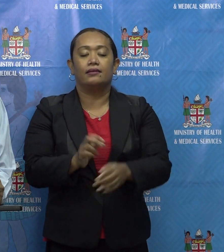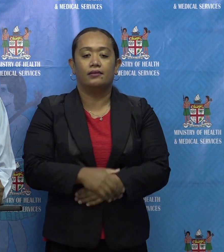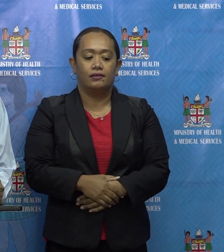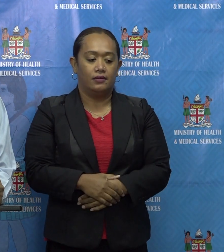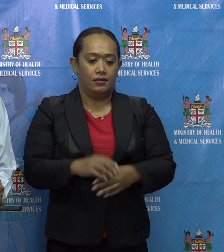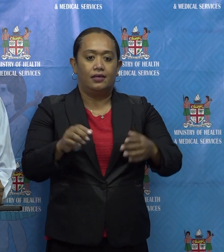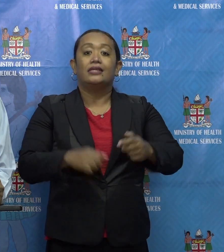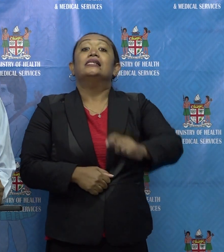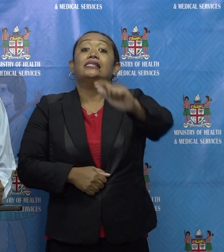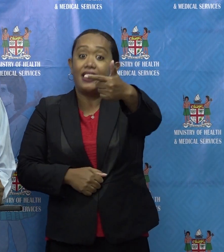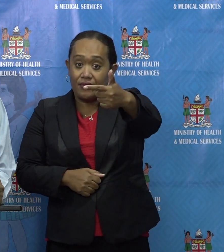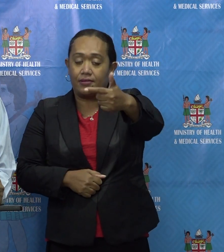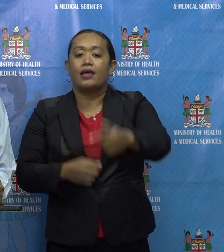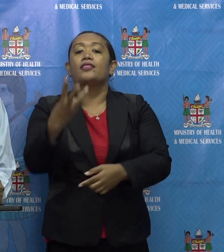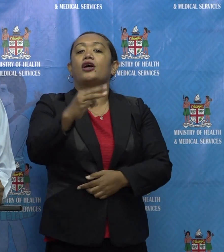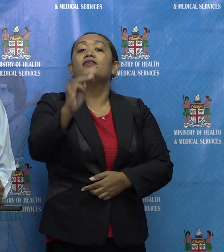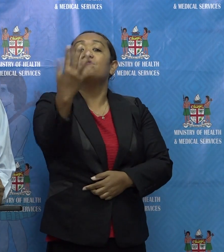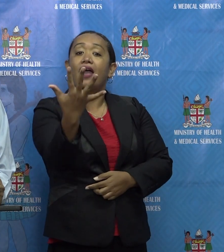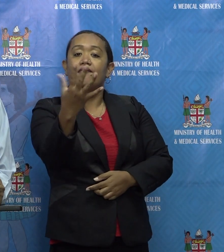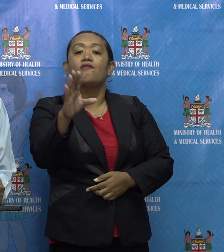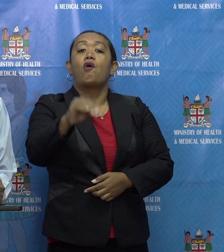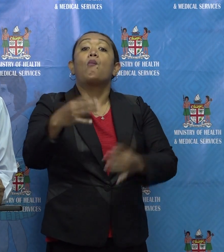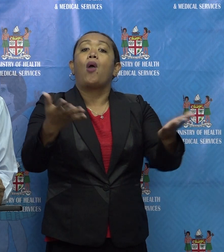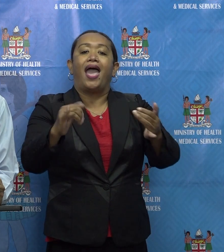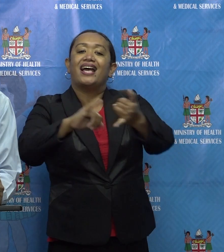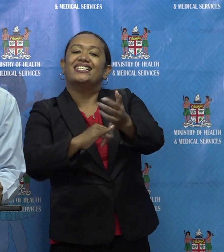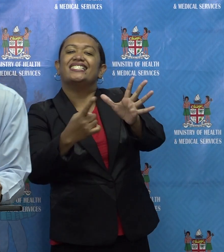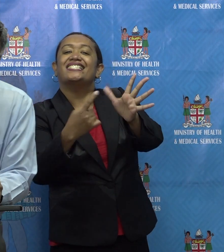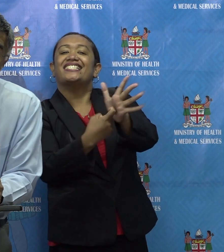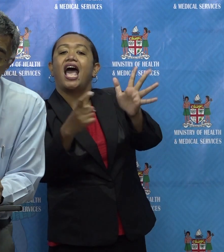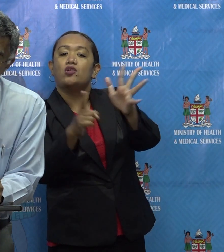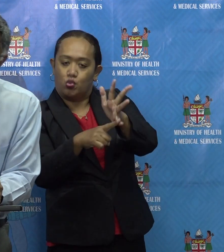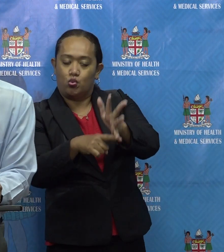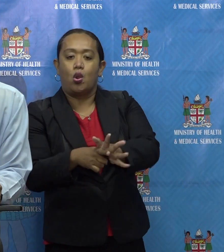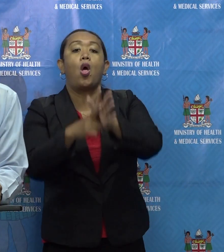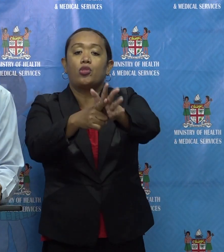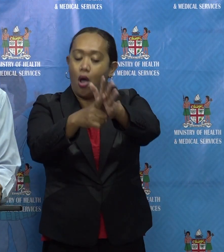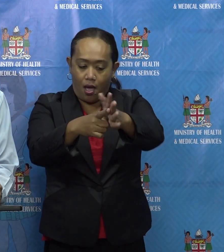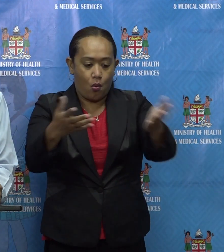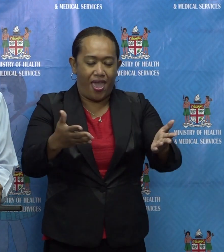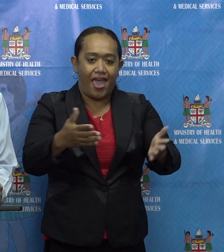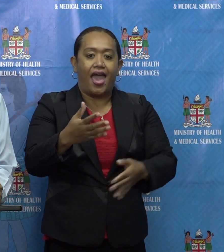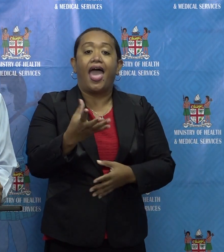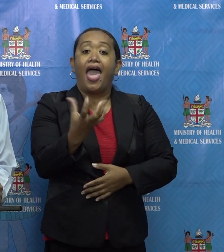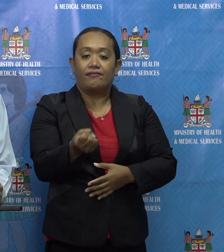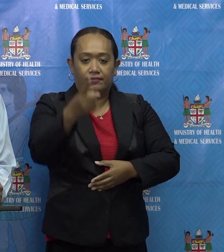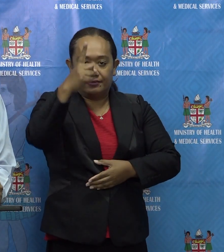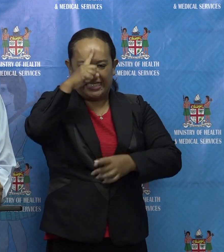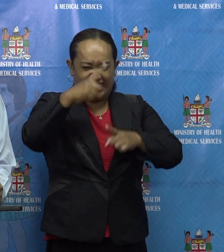The seventh case is a 35-year-old male from Saru in Lautoka who presented with symptoms at Natambua Health